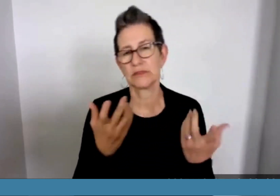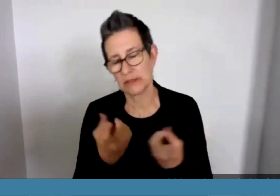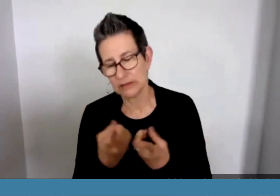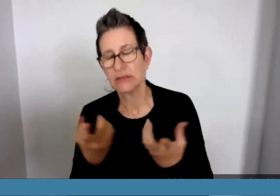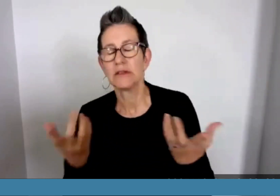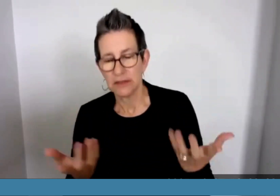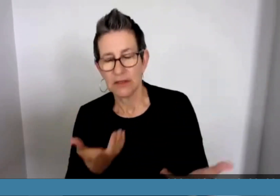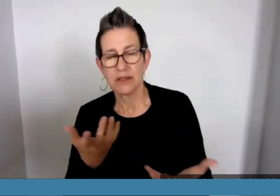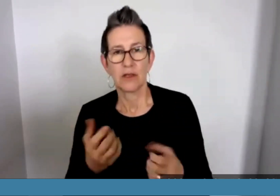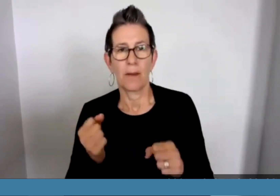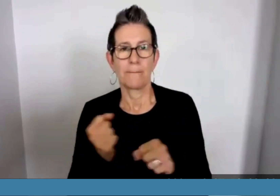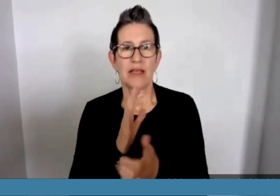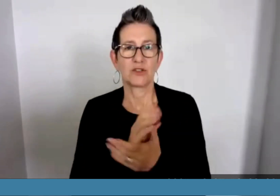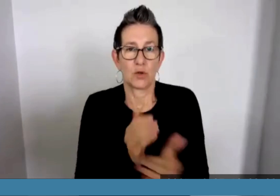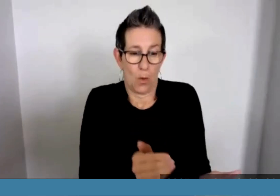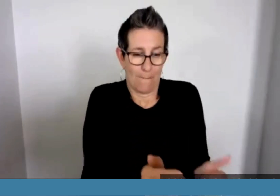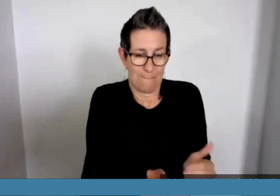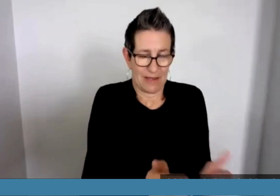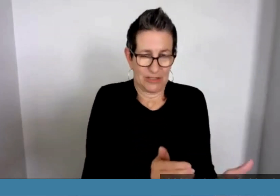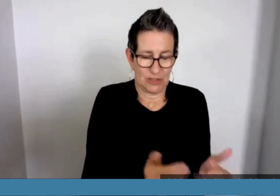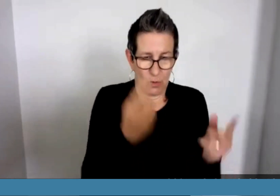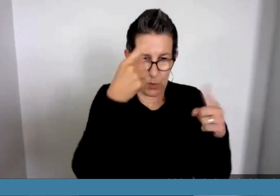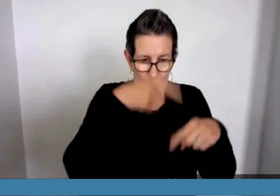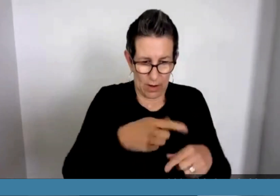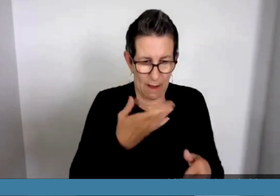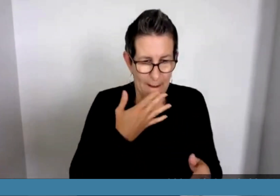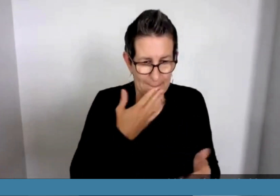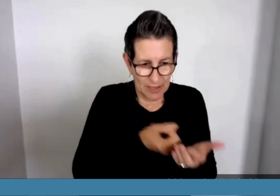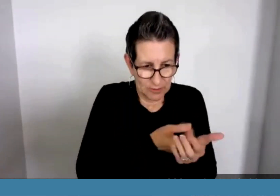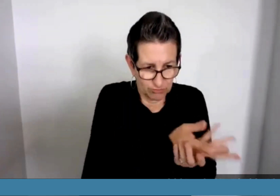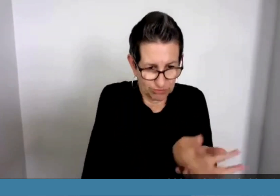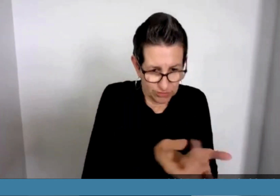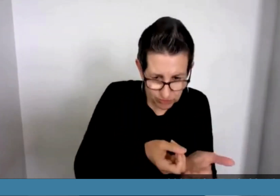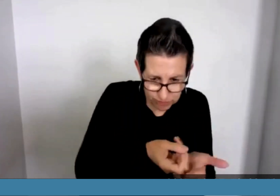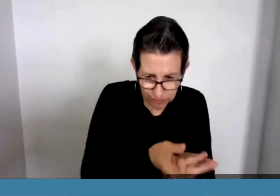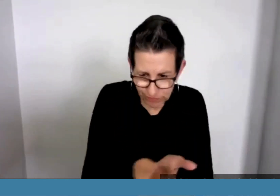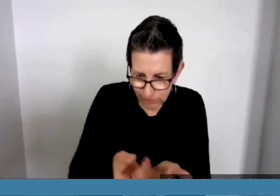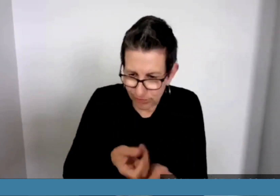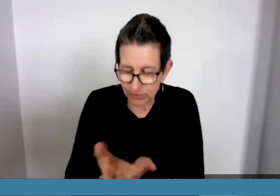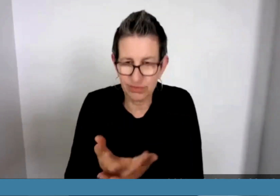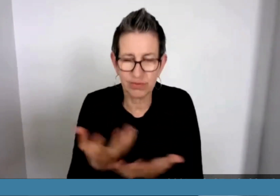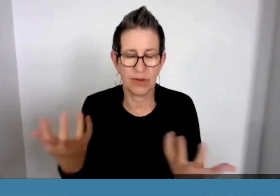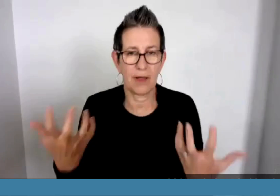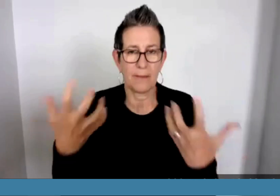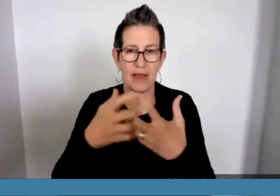your budget with those. Does that answer your question, or did you need some further